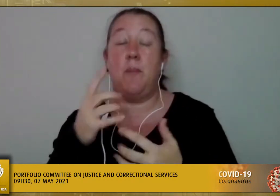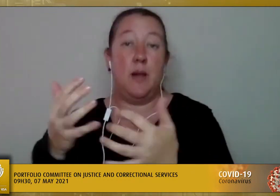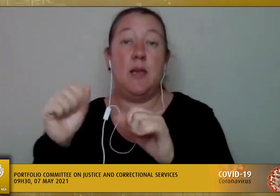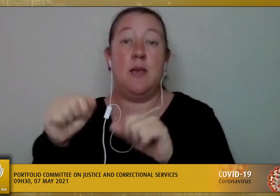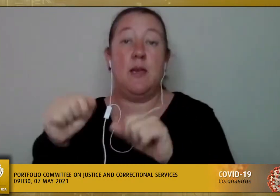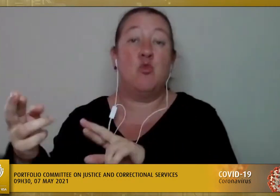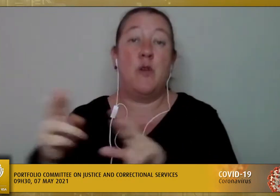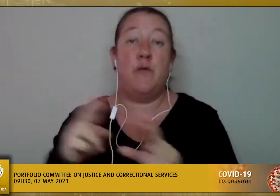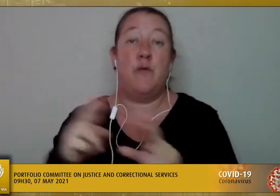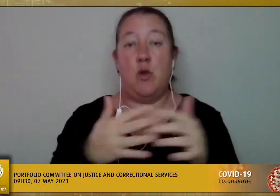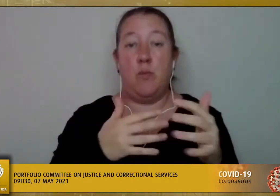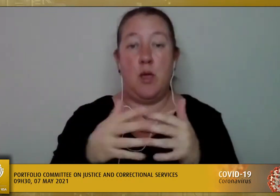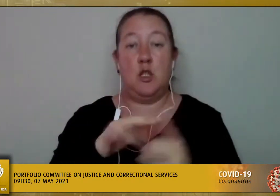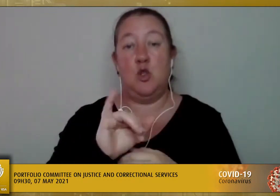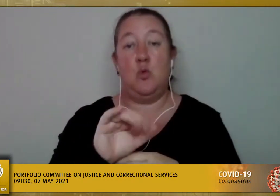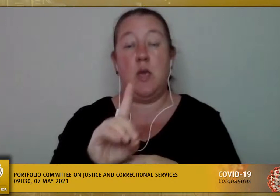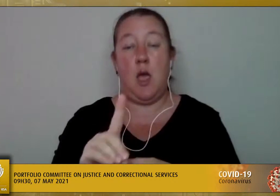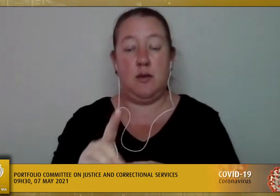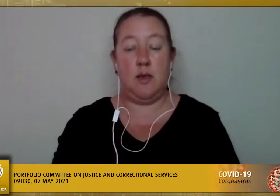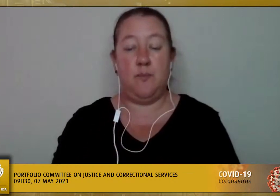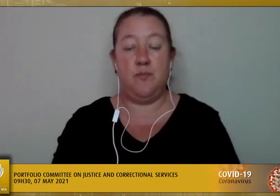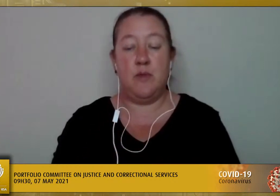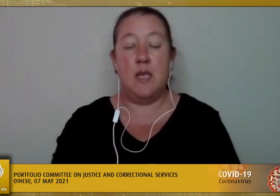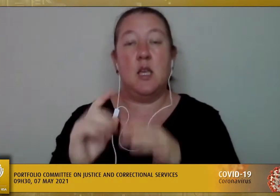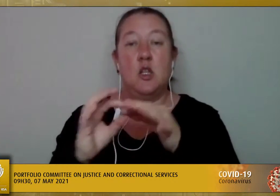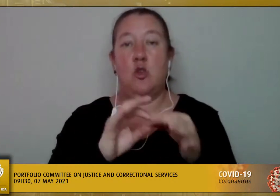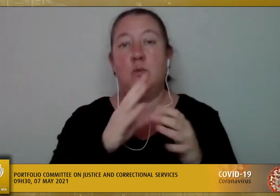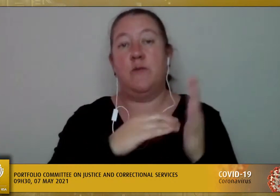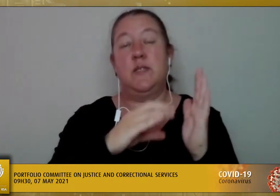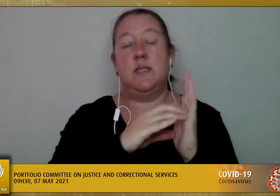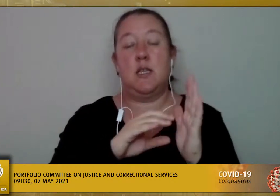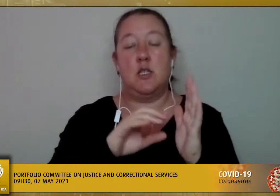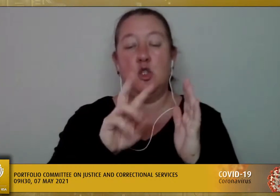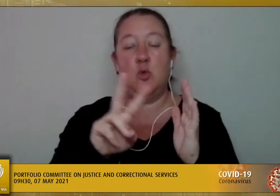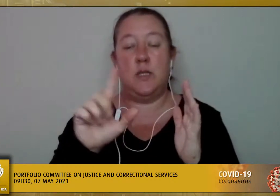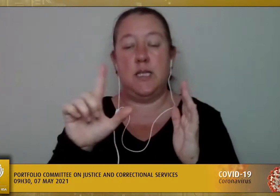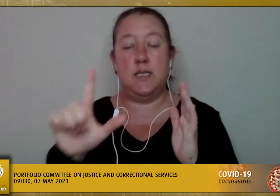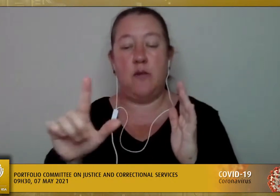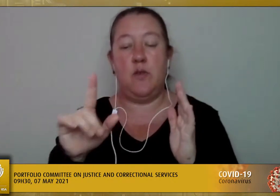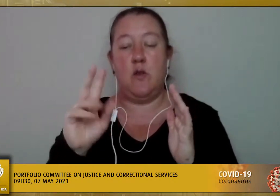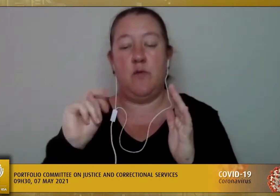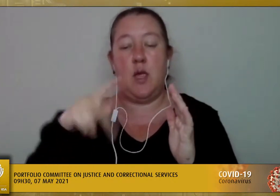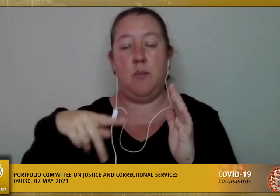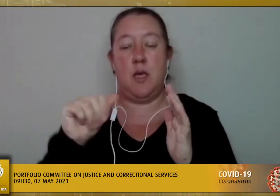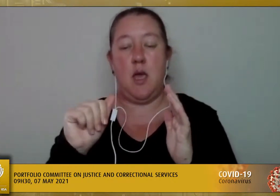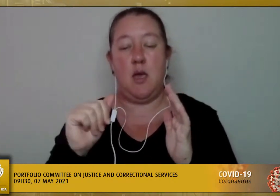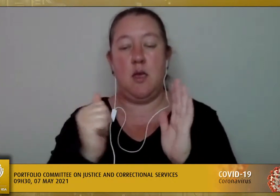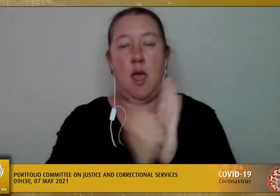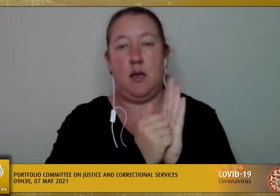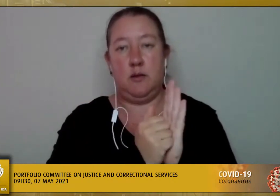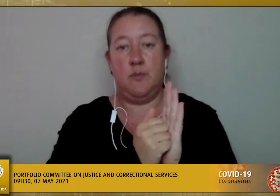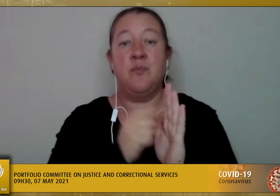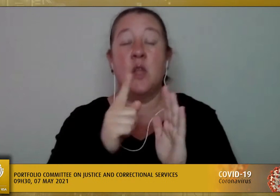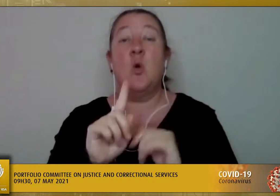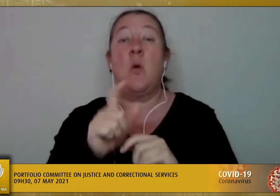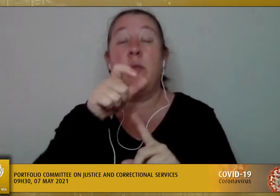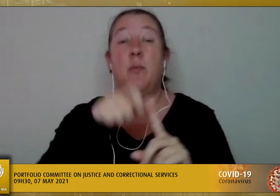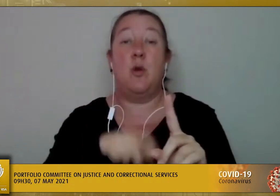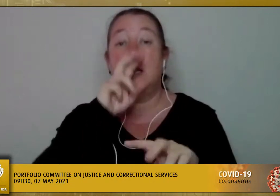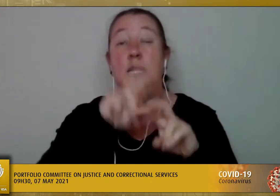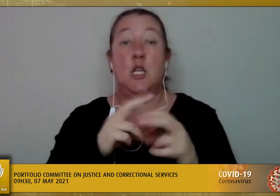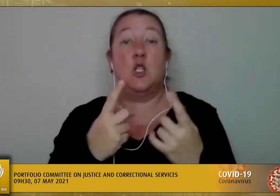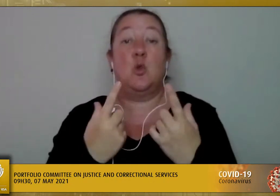refer a matter to the ID in terms of section 7 27 of the NPA act what the person needs to do